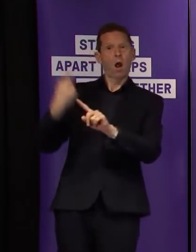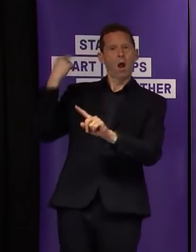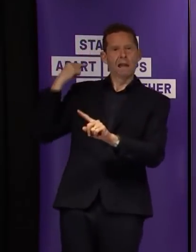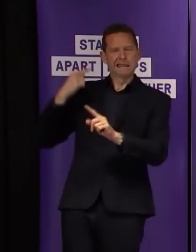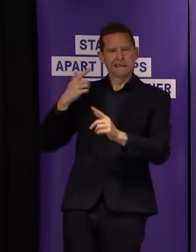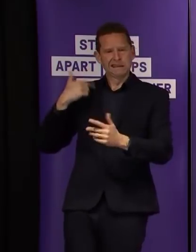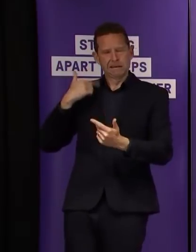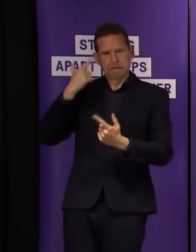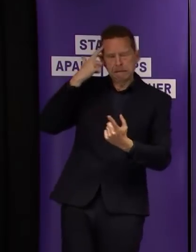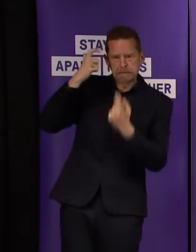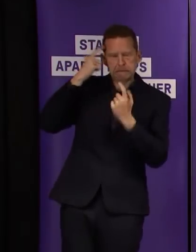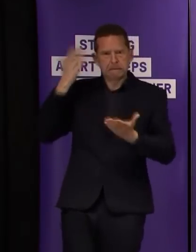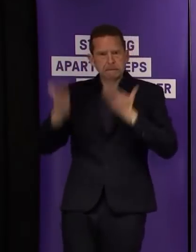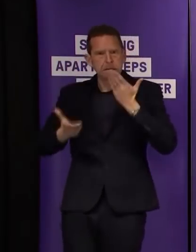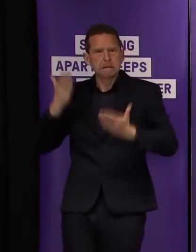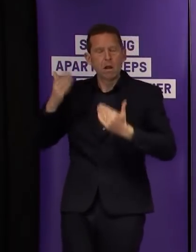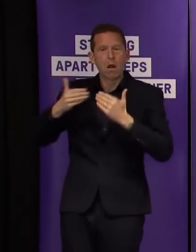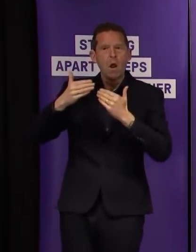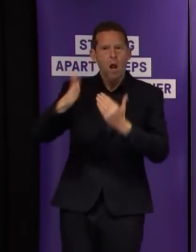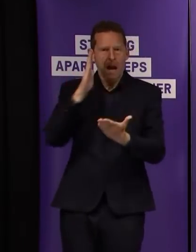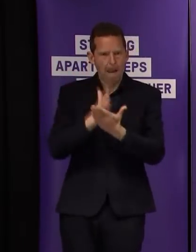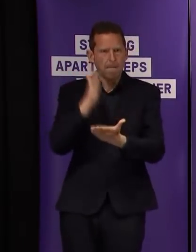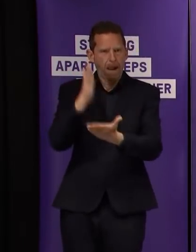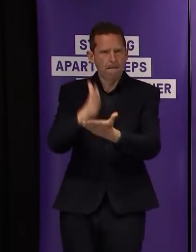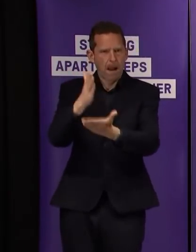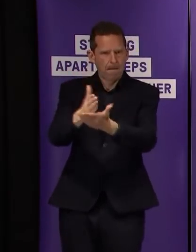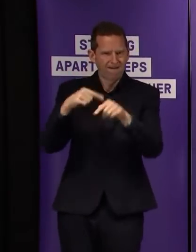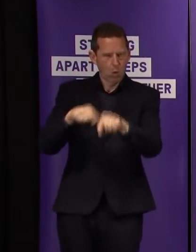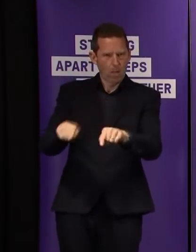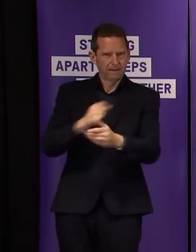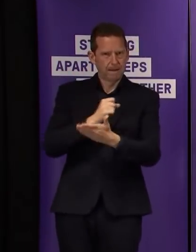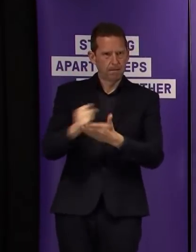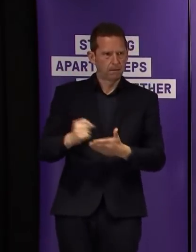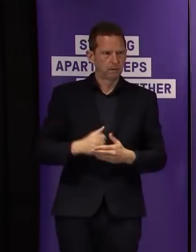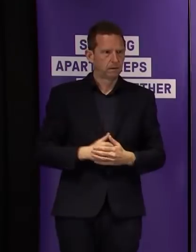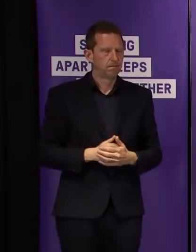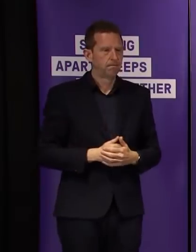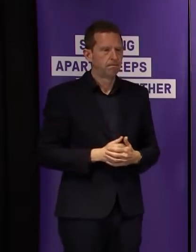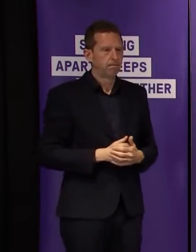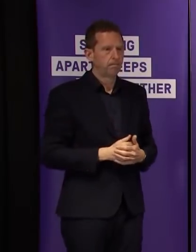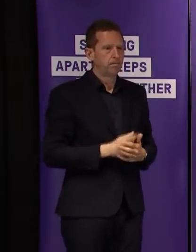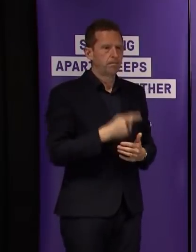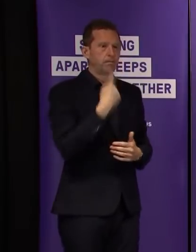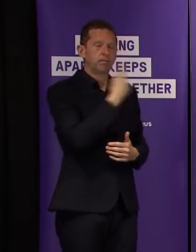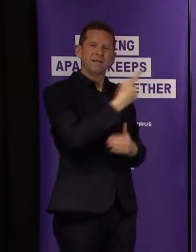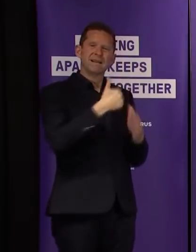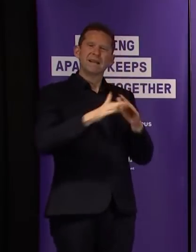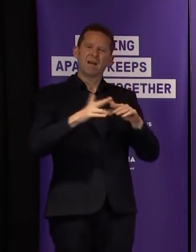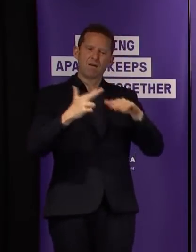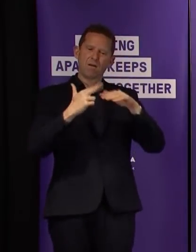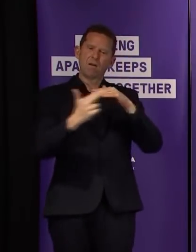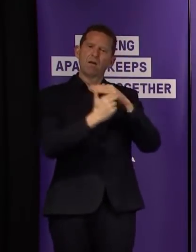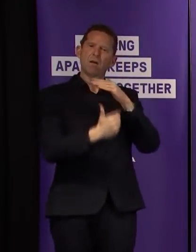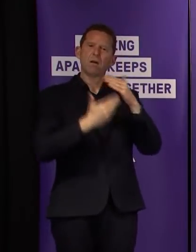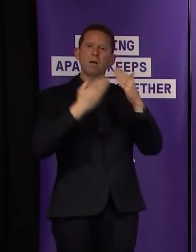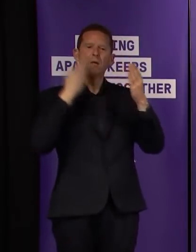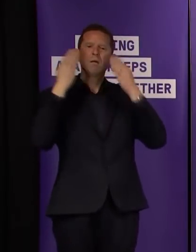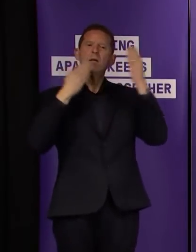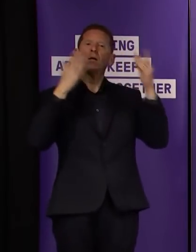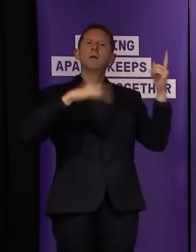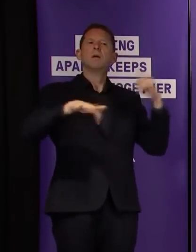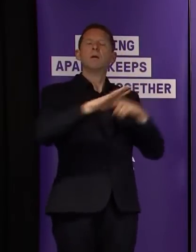go. Actuals that will be falling. A lot of anger coming in from the beauty industry. It's not opening